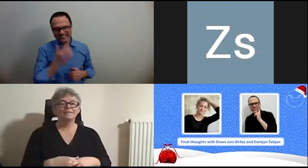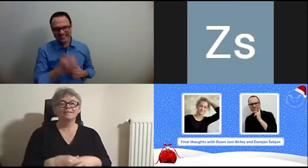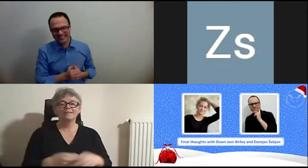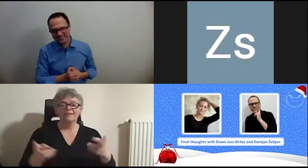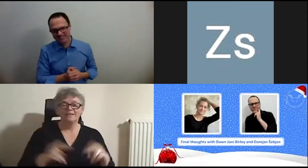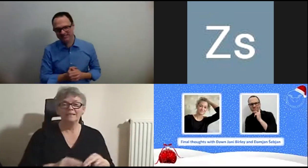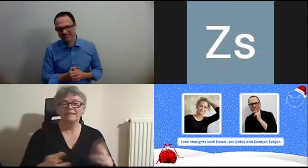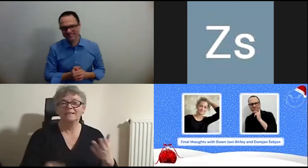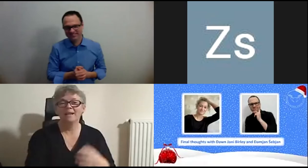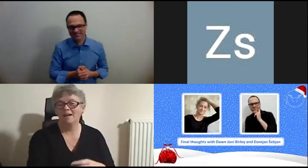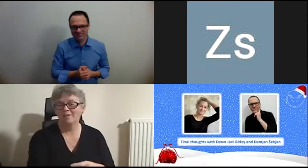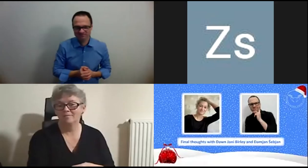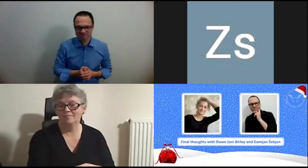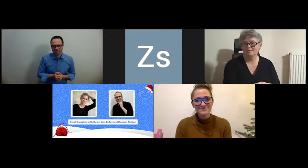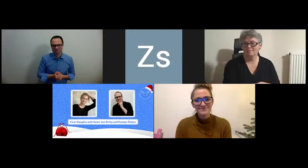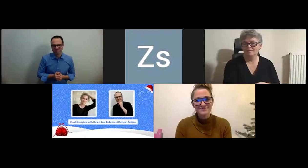Slovakia.